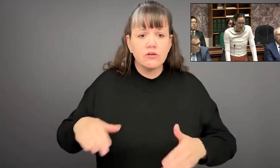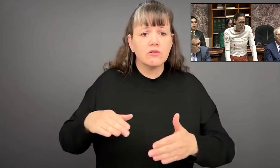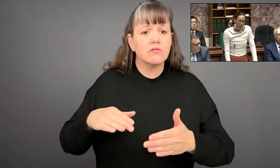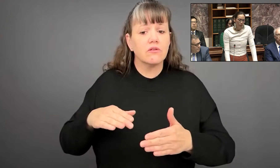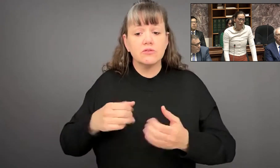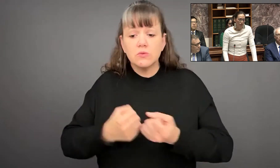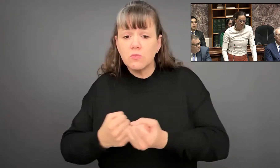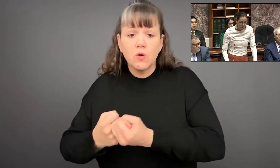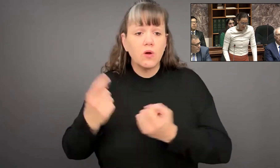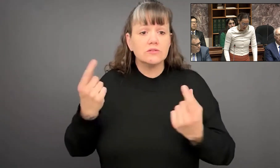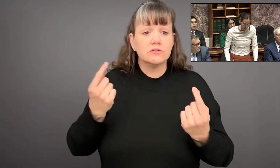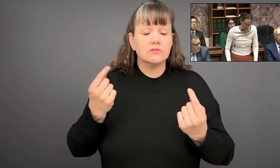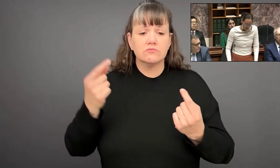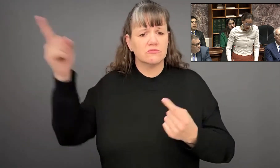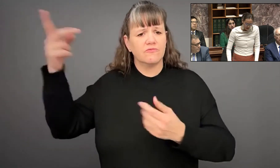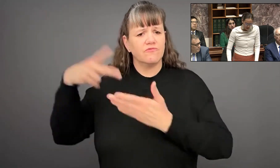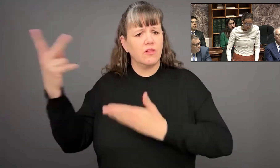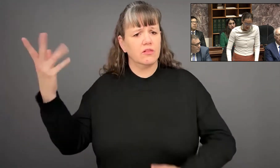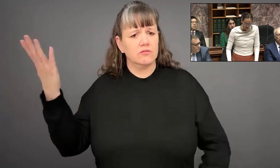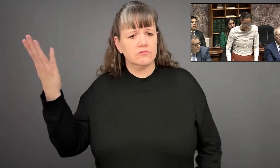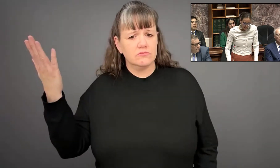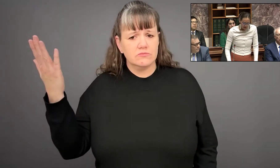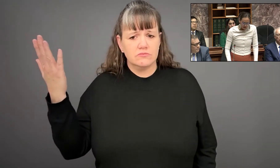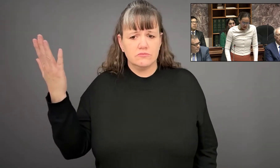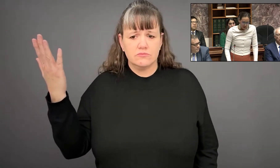It's heartbreaking and it's infuriating